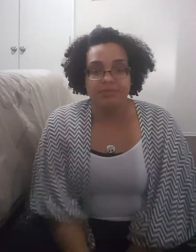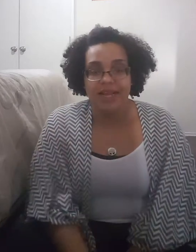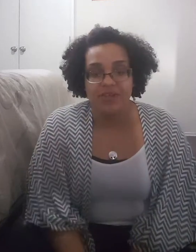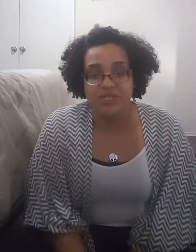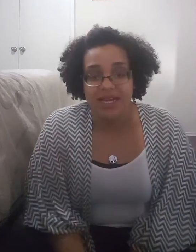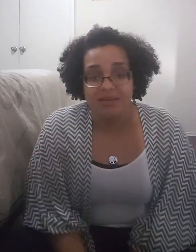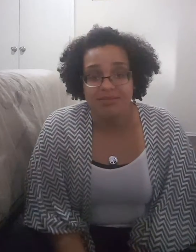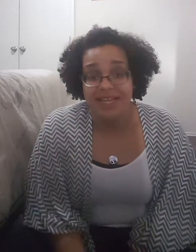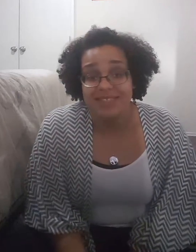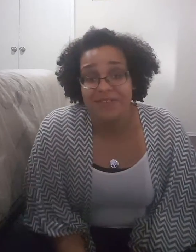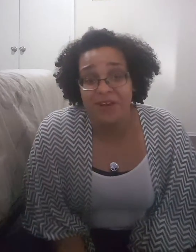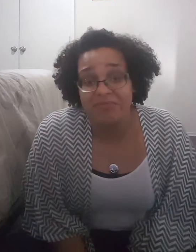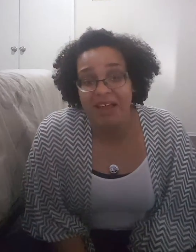another sign that's different.